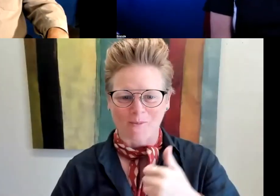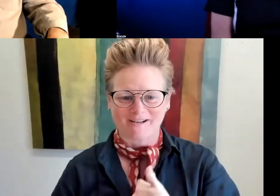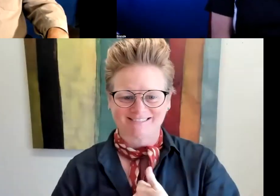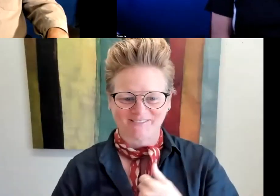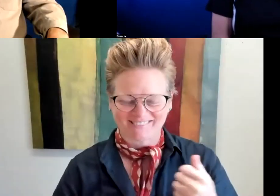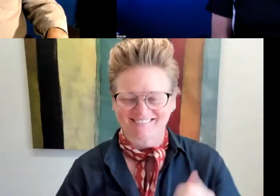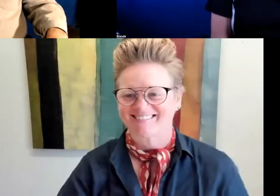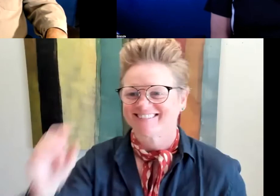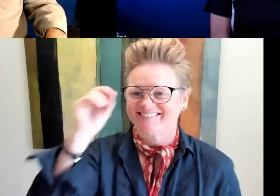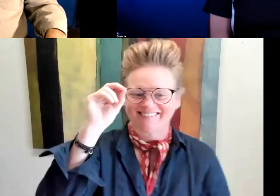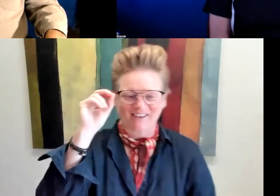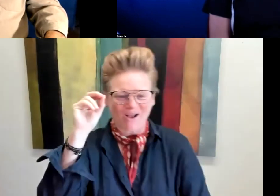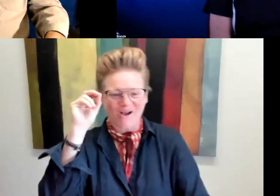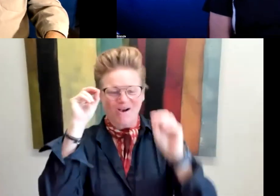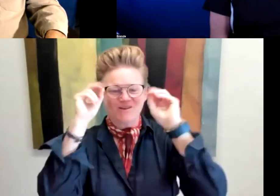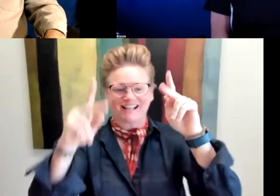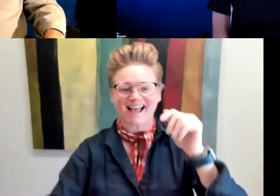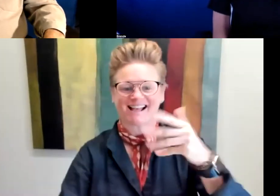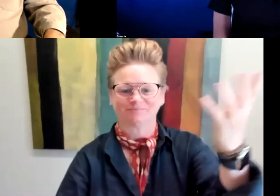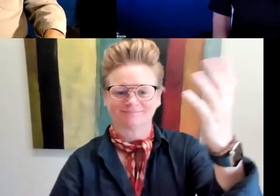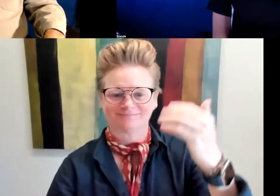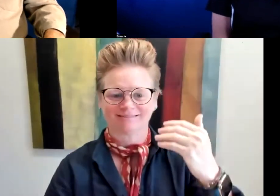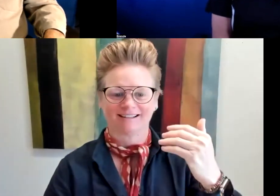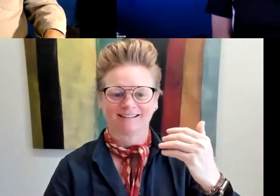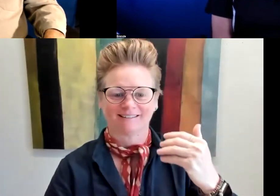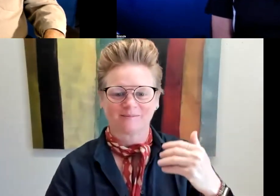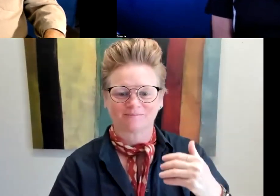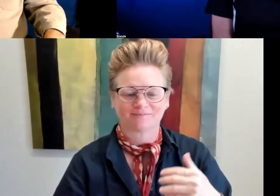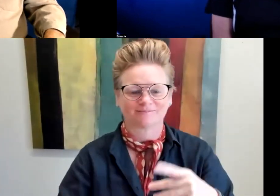Hello. Yeah, okay.